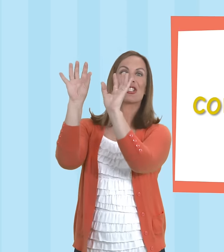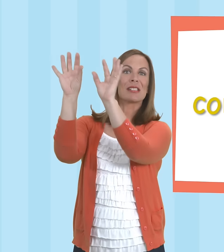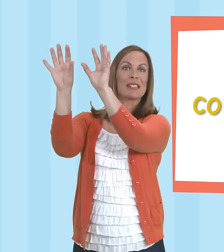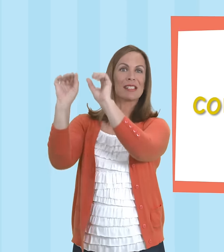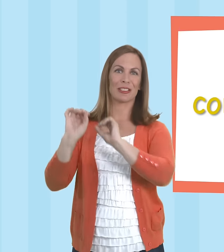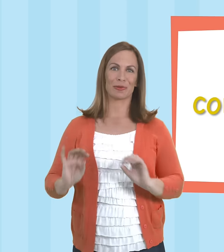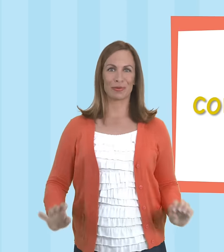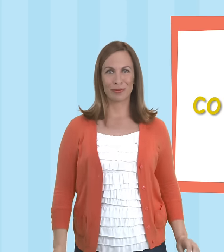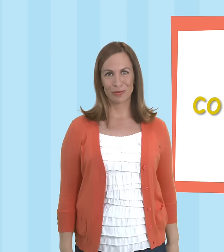Constellations.